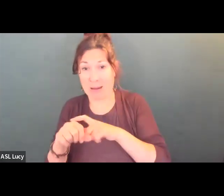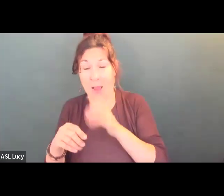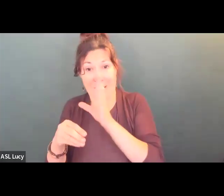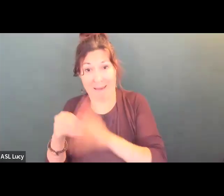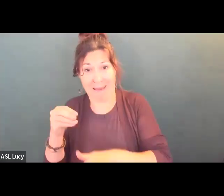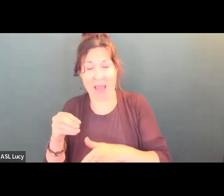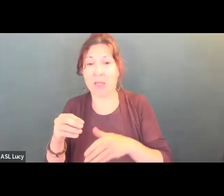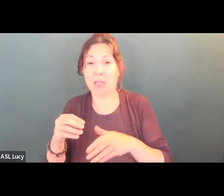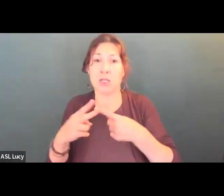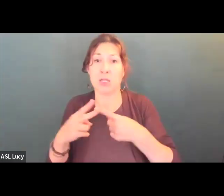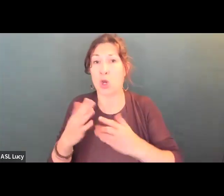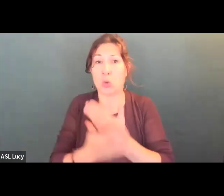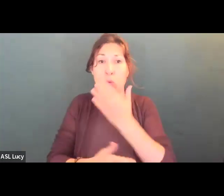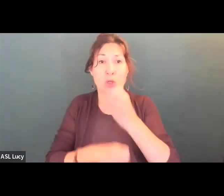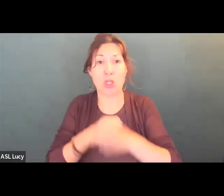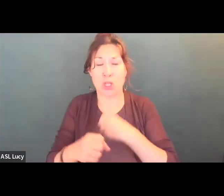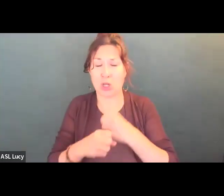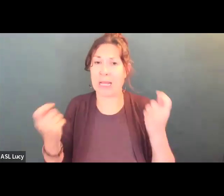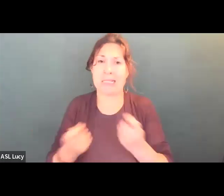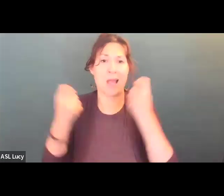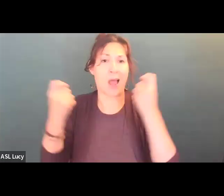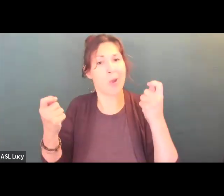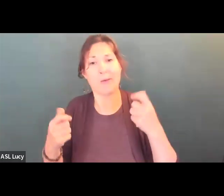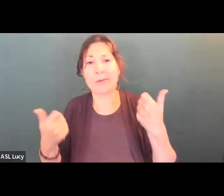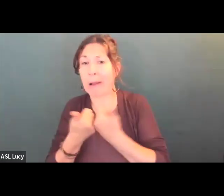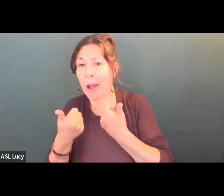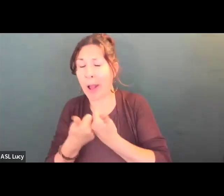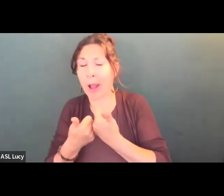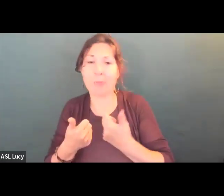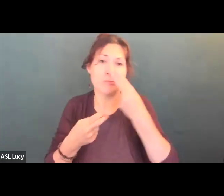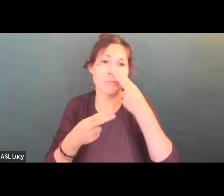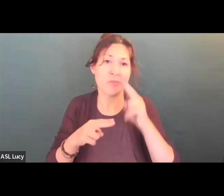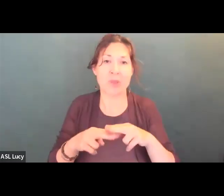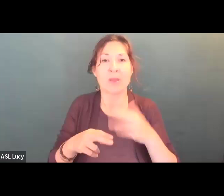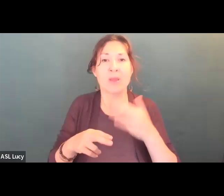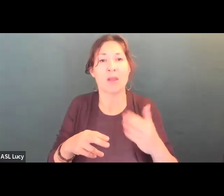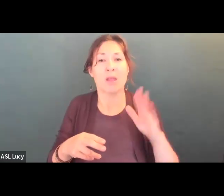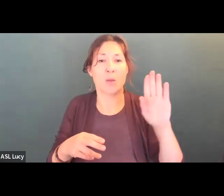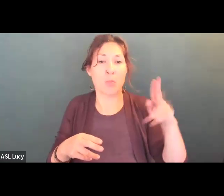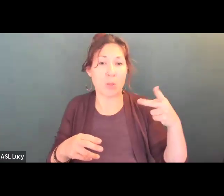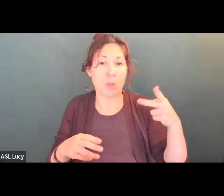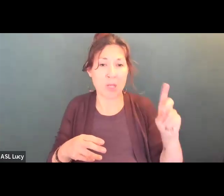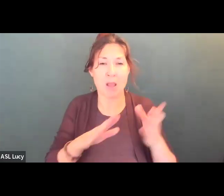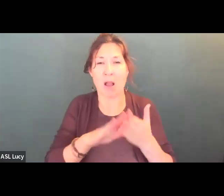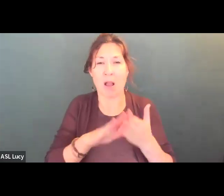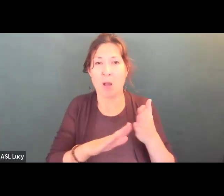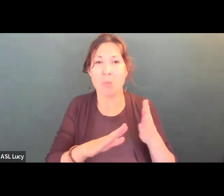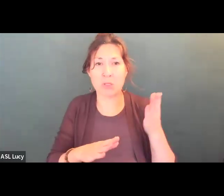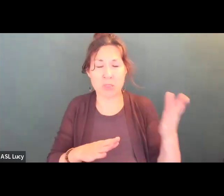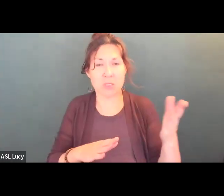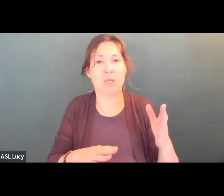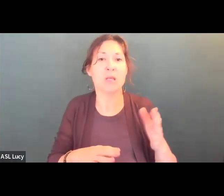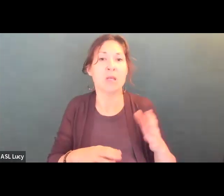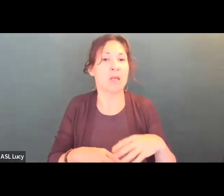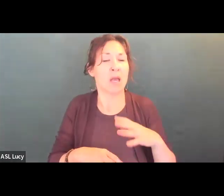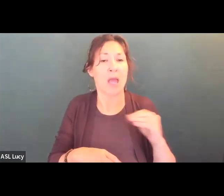of games and food and fun. Special thanks to the Boston Police Operation Hoodsey Cup and the Boston Fire Department for joining